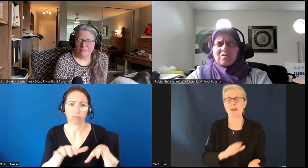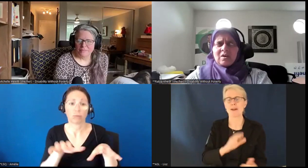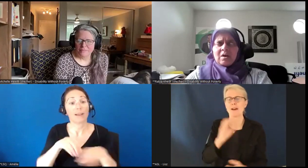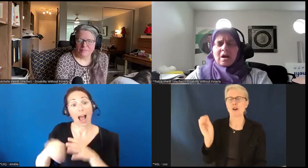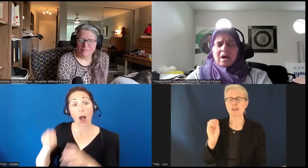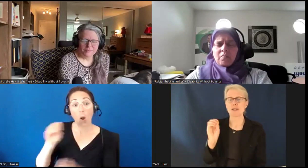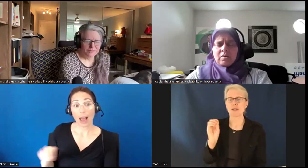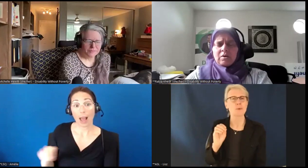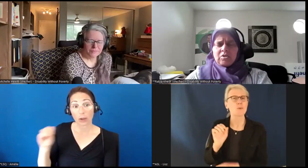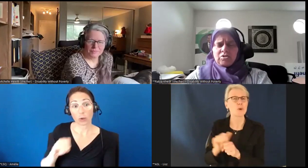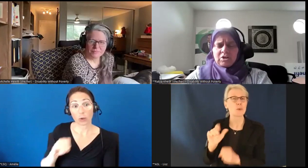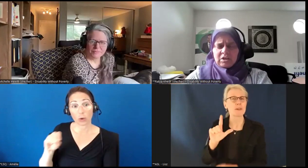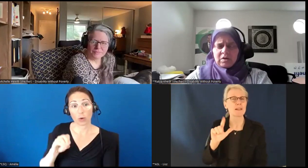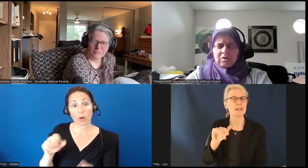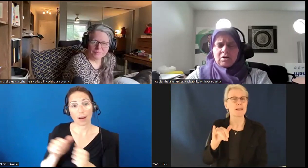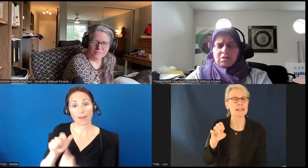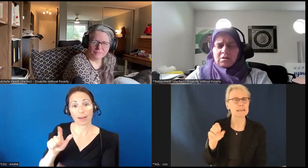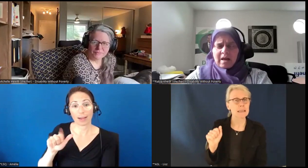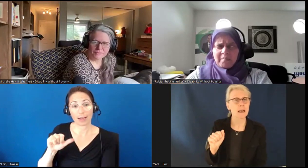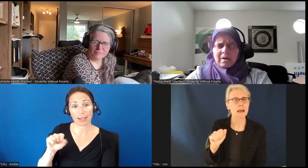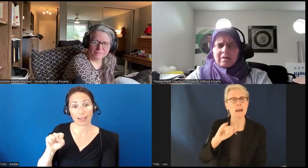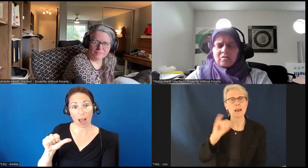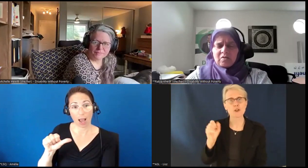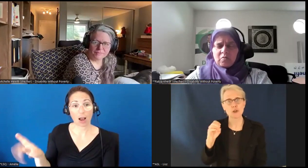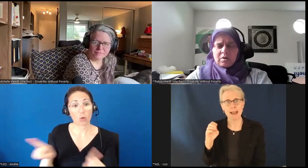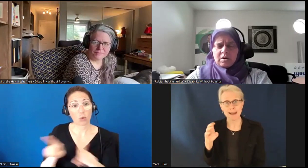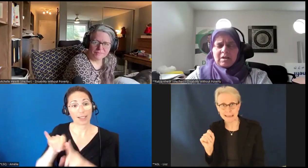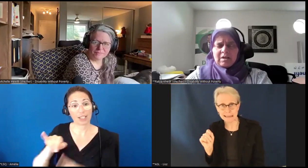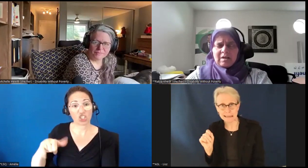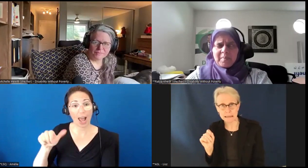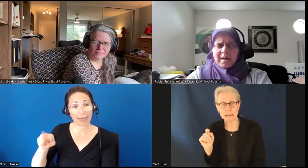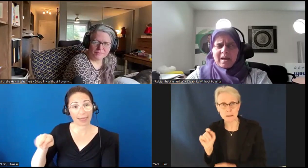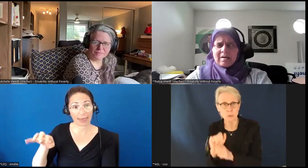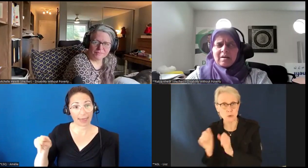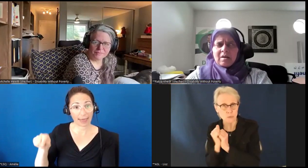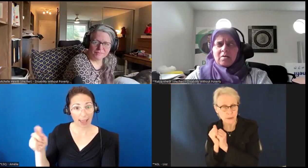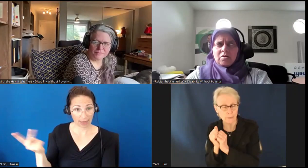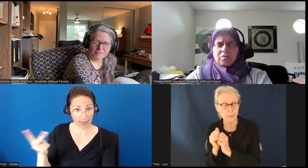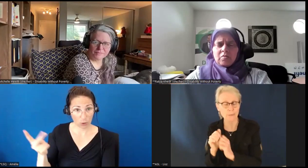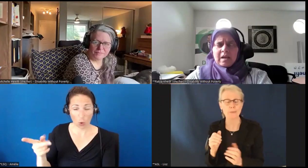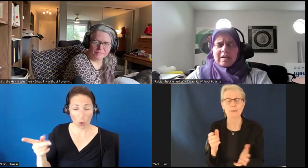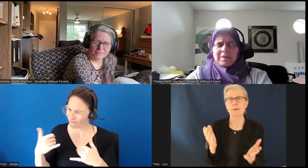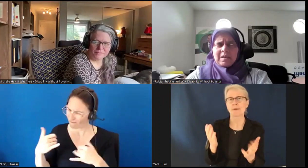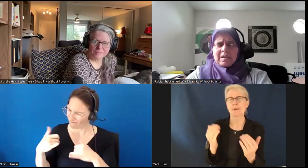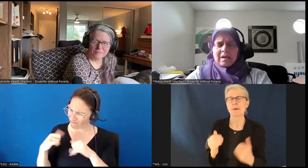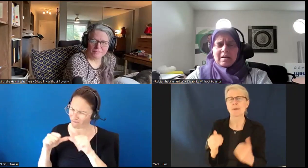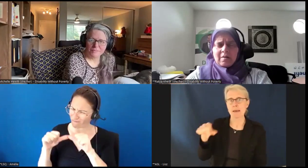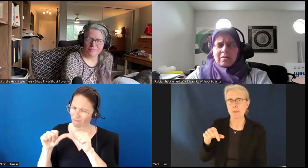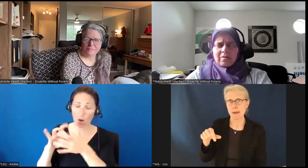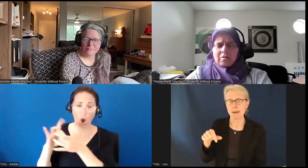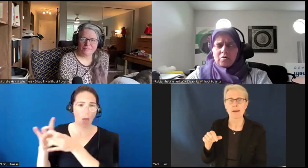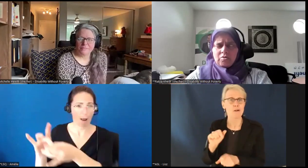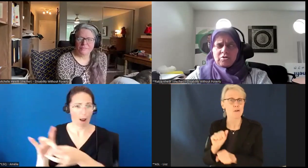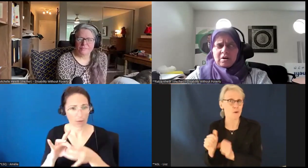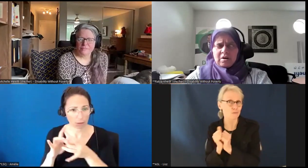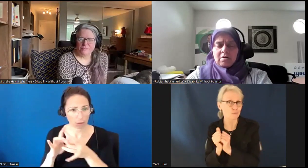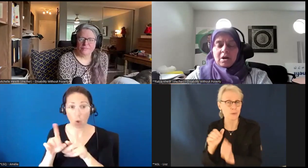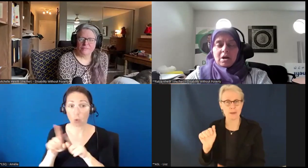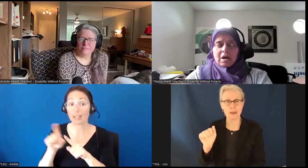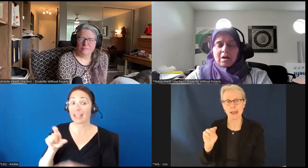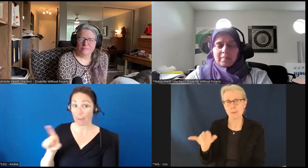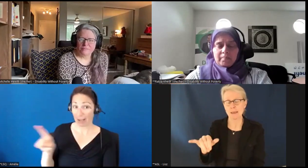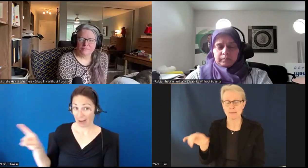Janet. We are continuing to collaborate and work in Quebec through Amy and our other